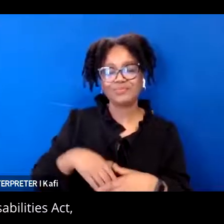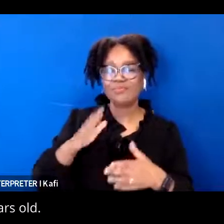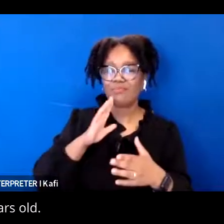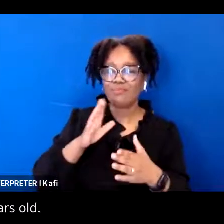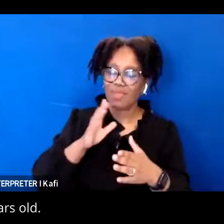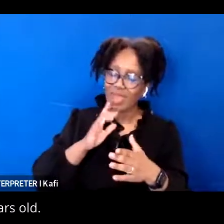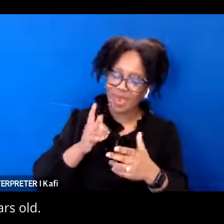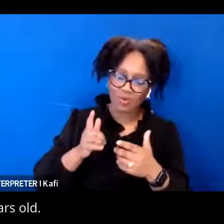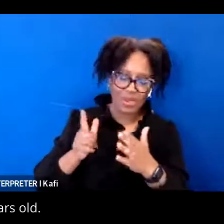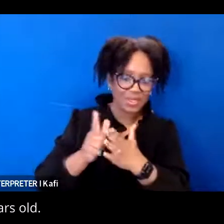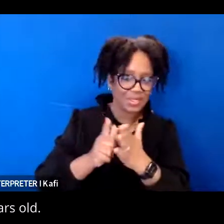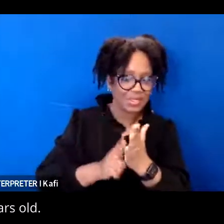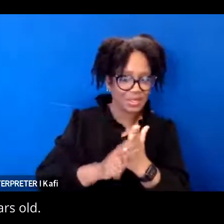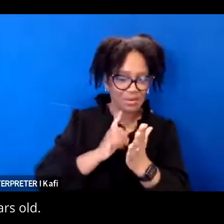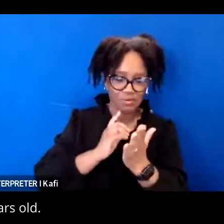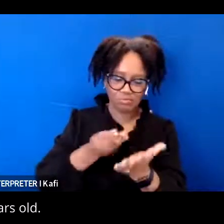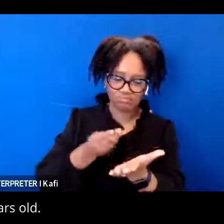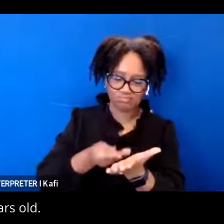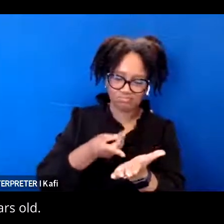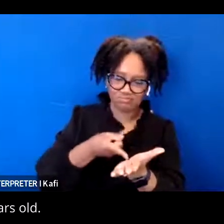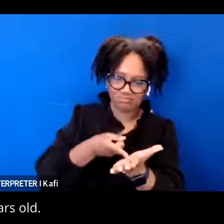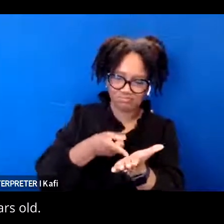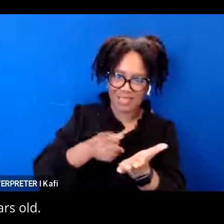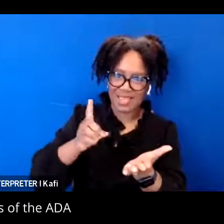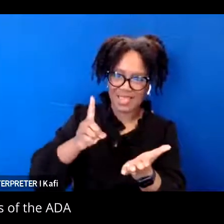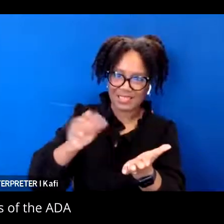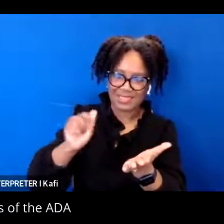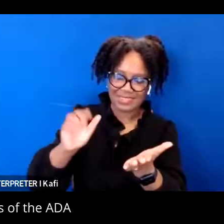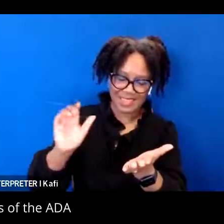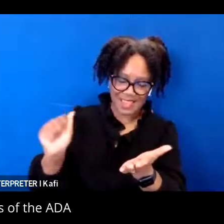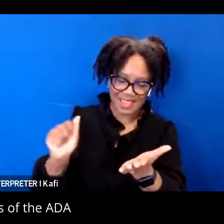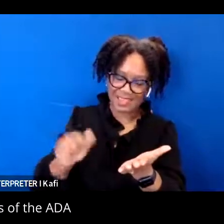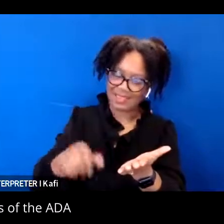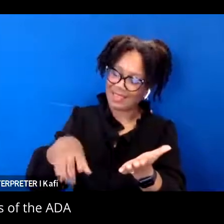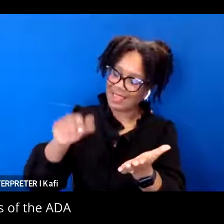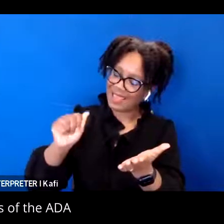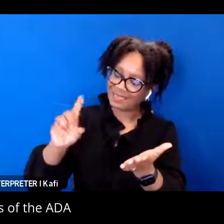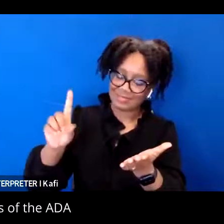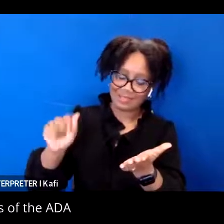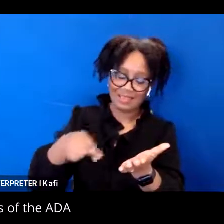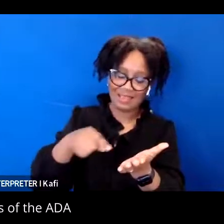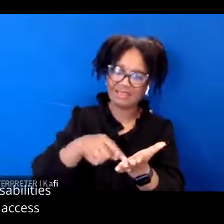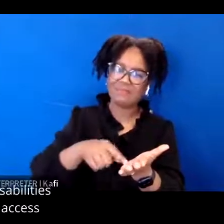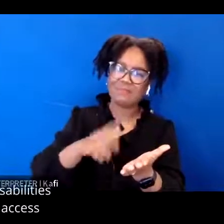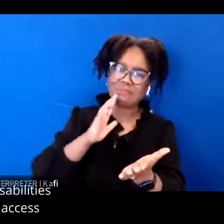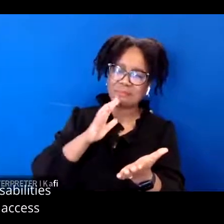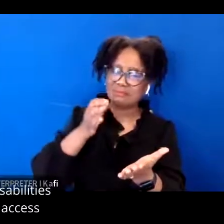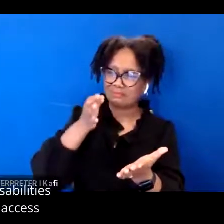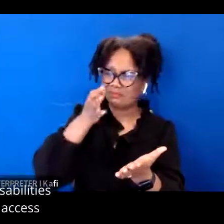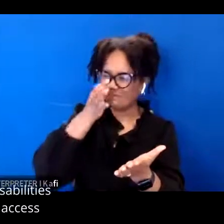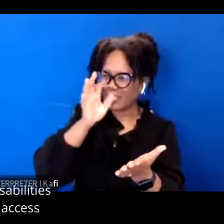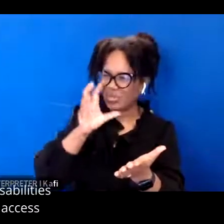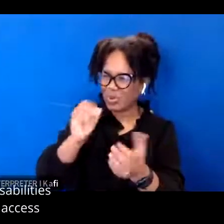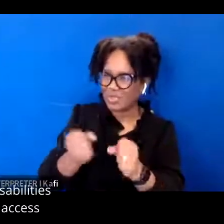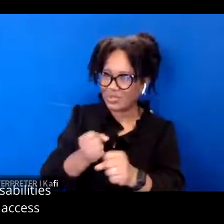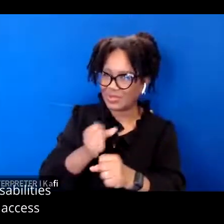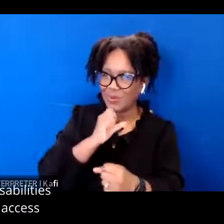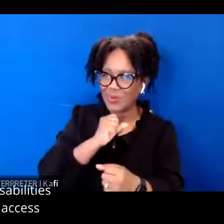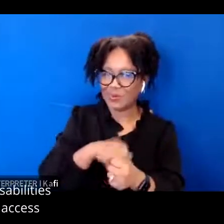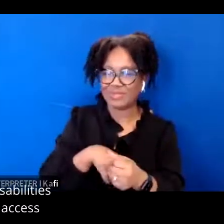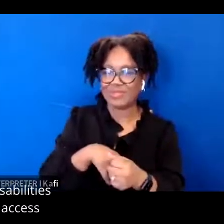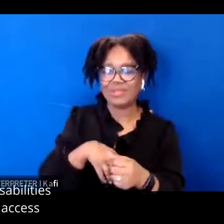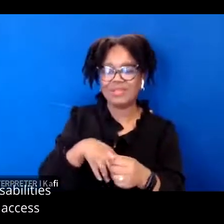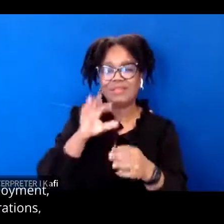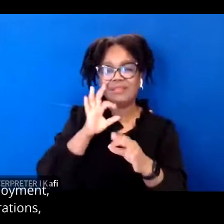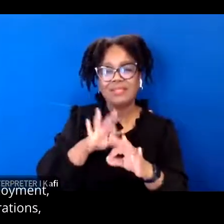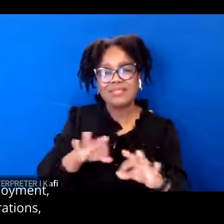act in is just over 30 years old the essential elements of the ada that people with disabilities must have